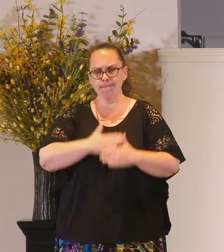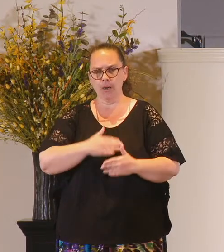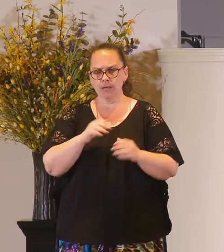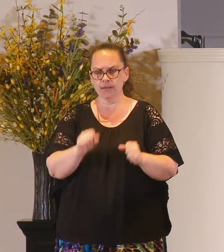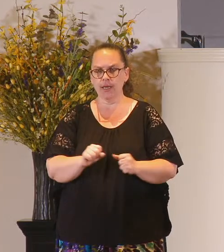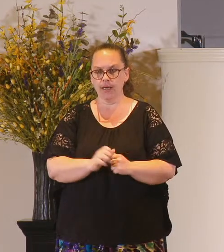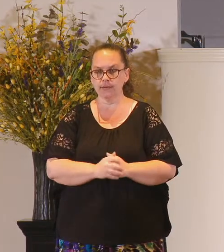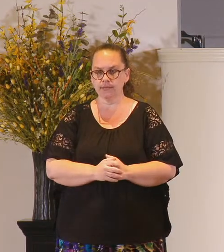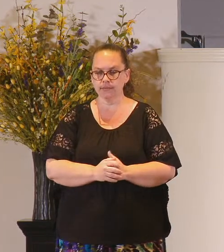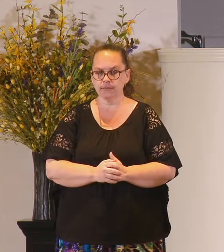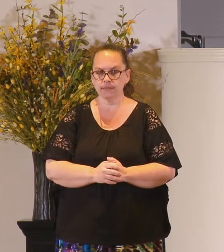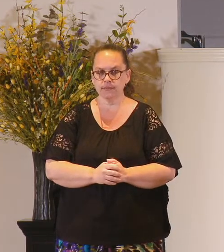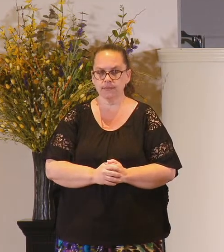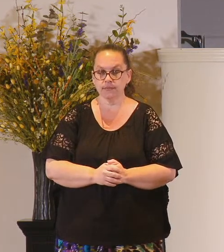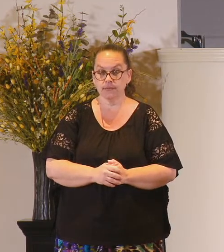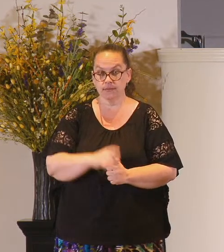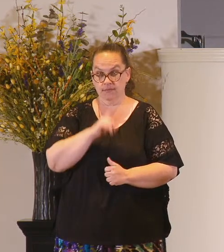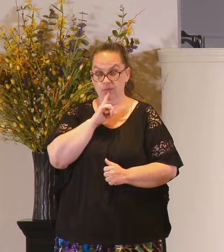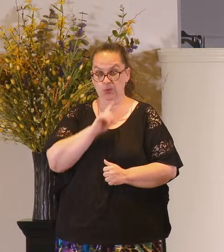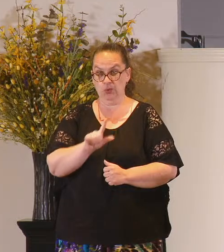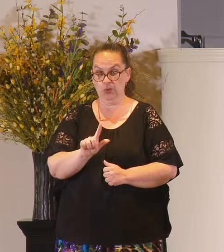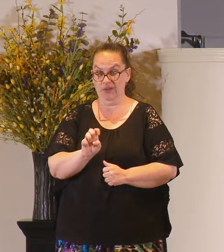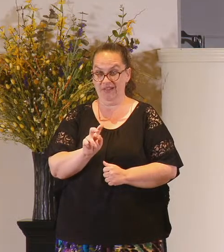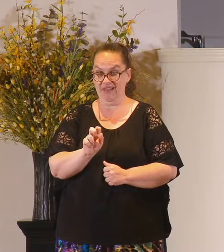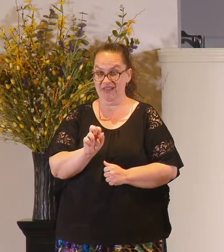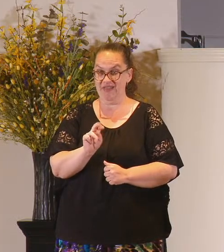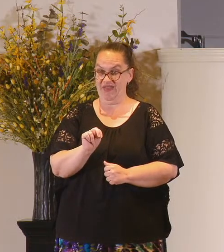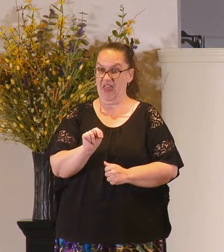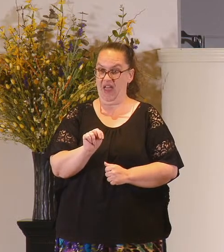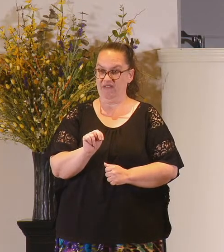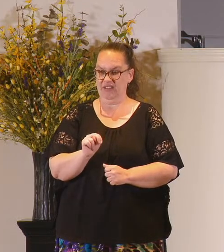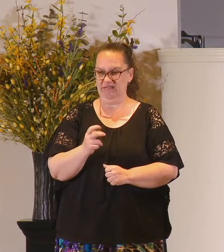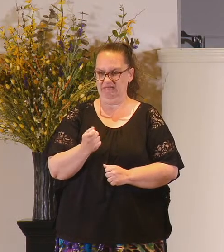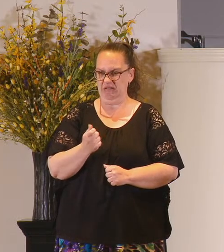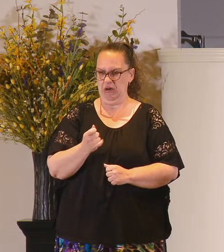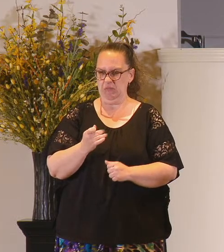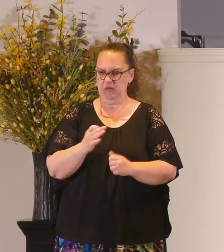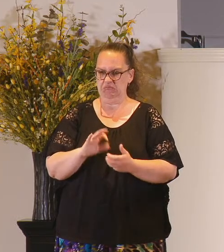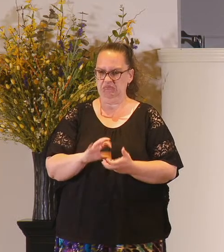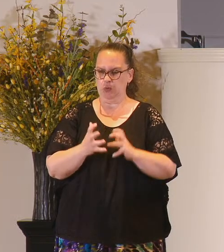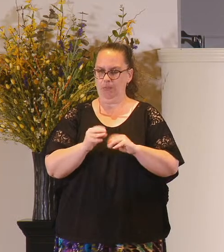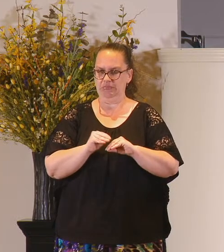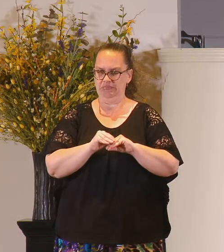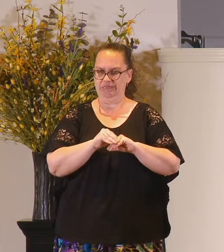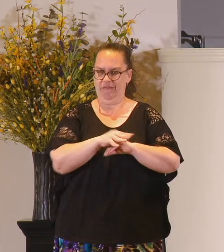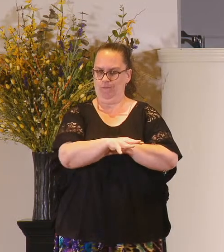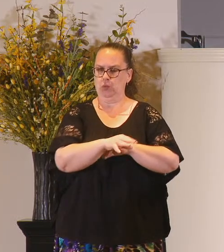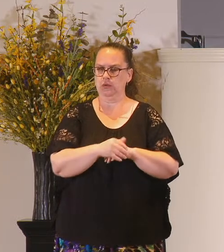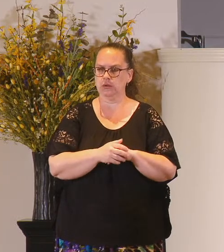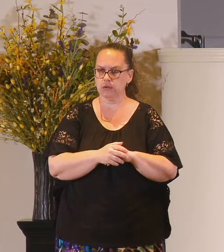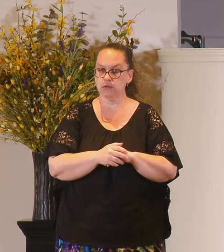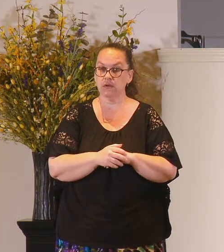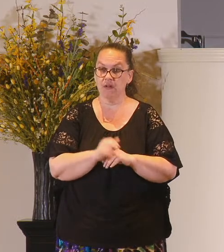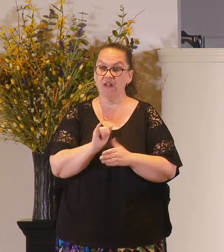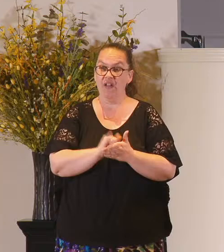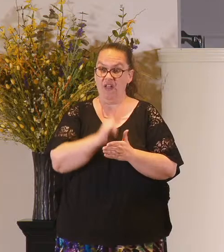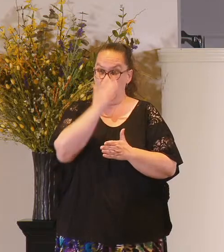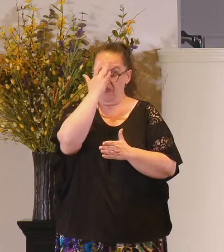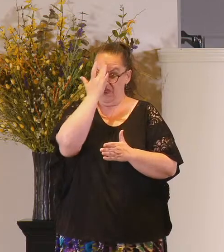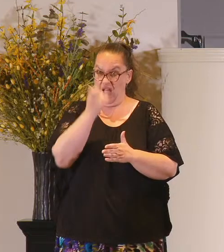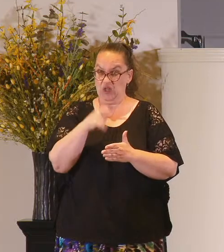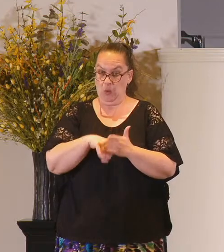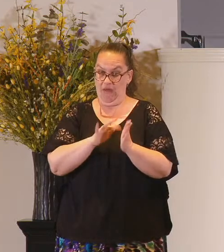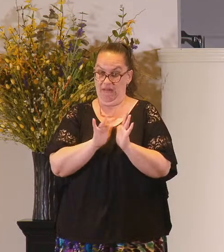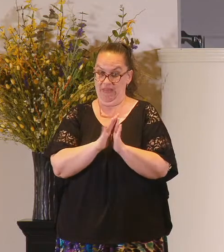Symbolically, leaven has a corrupting influence. And that's why it's used negatively